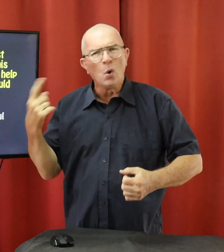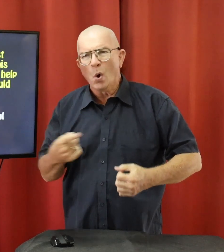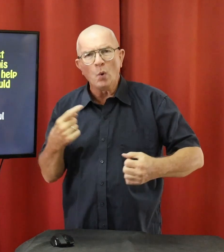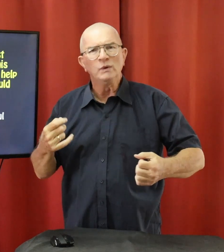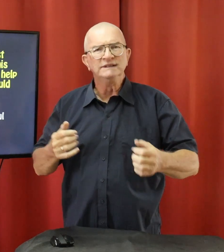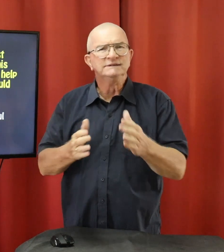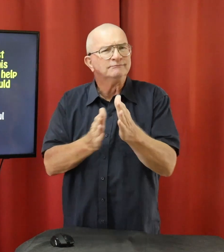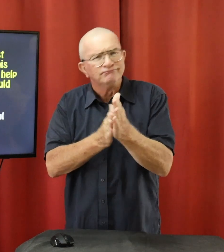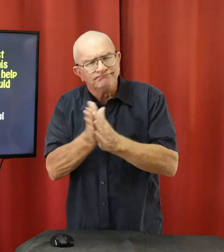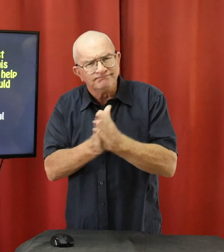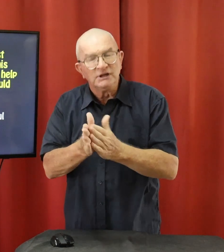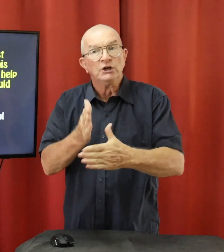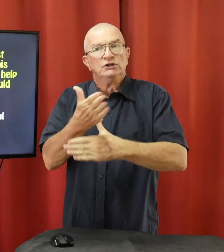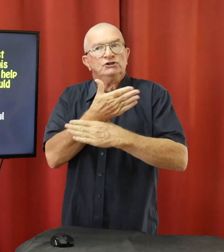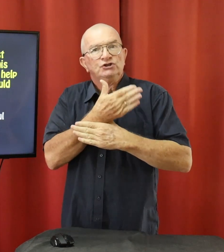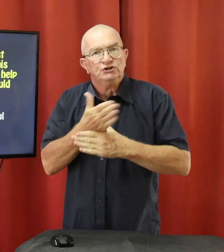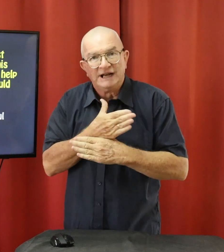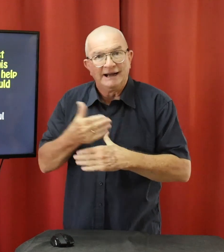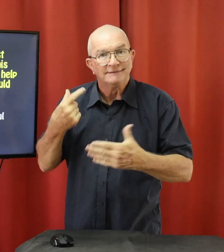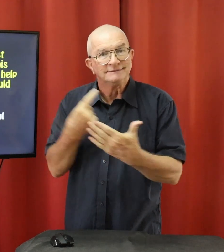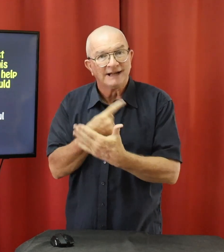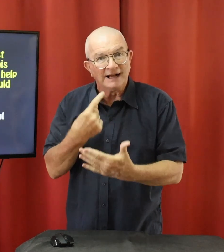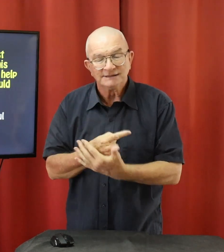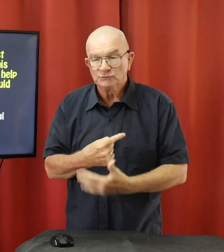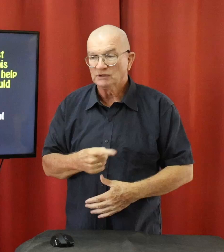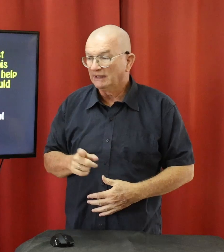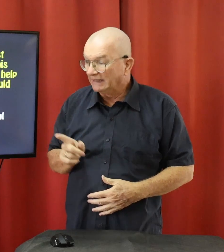always eager to share the gospel.